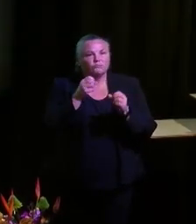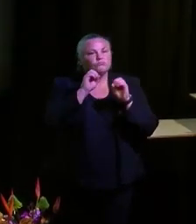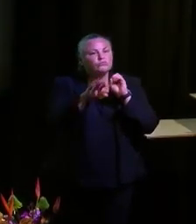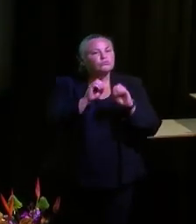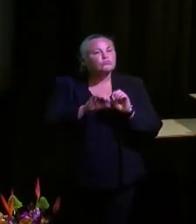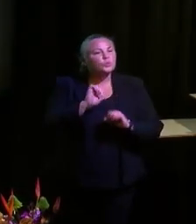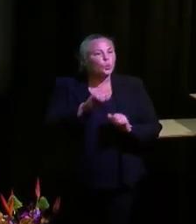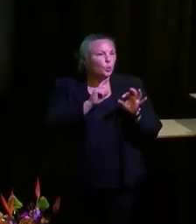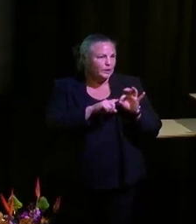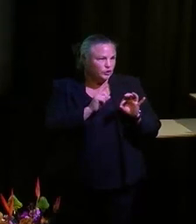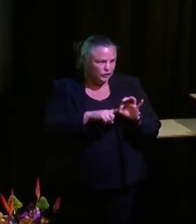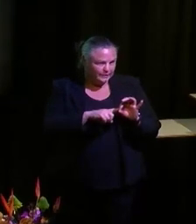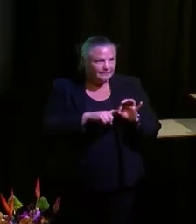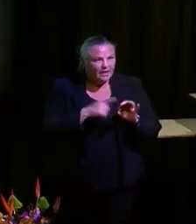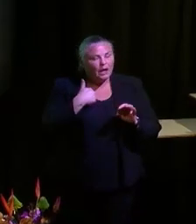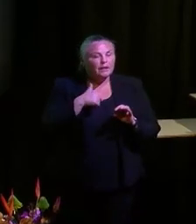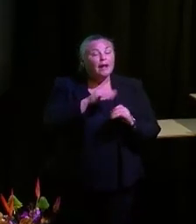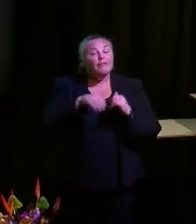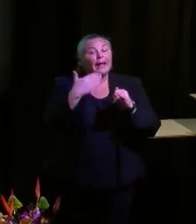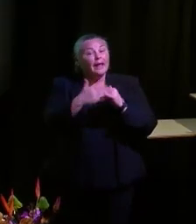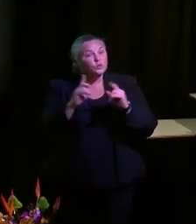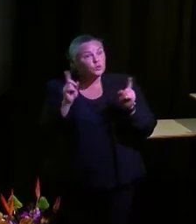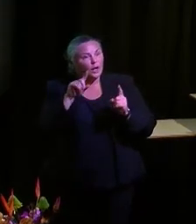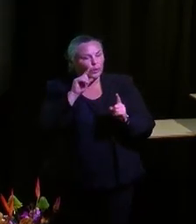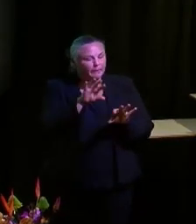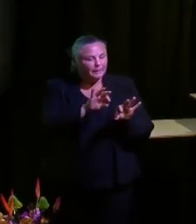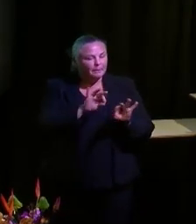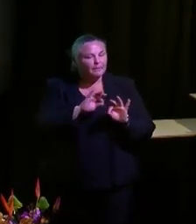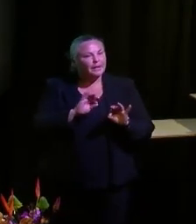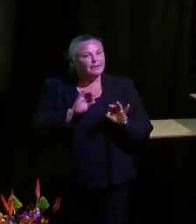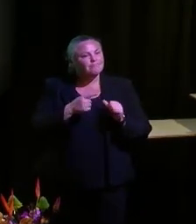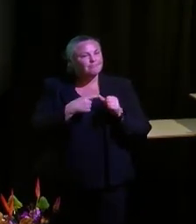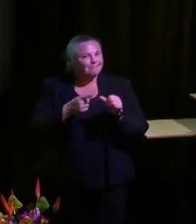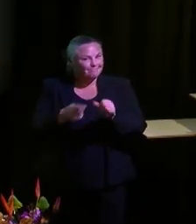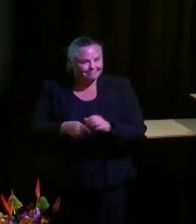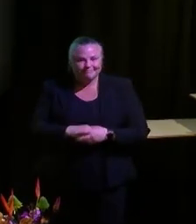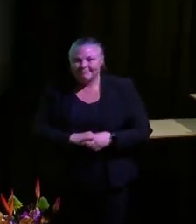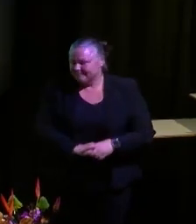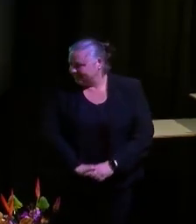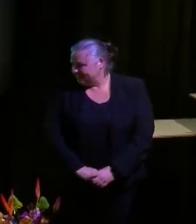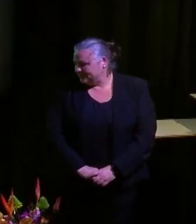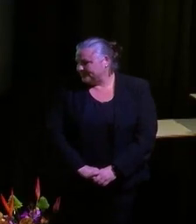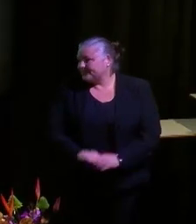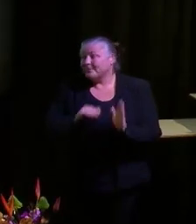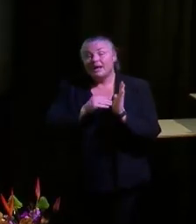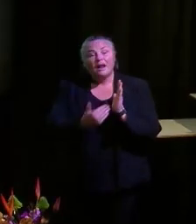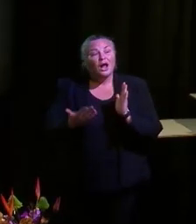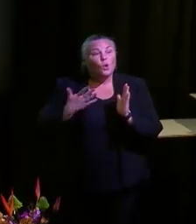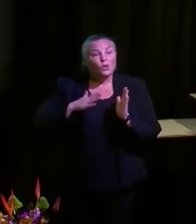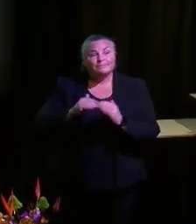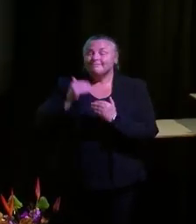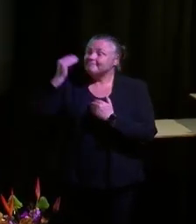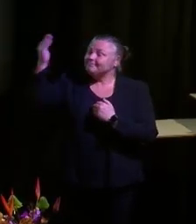We'll collect them there and choose some at the end to answer. So I actually now wanted to talk to